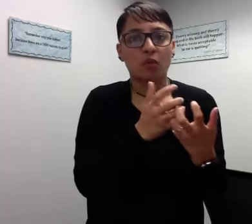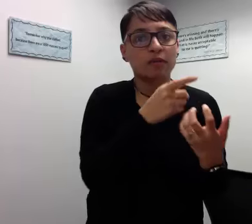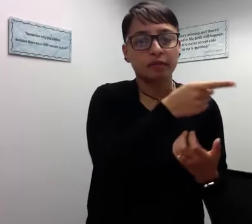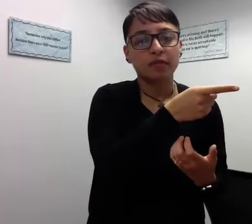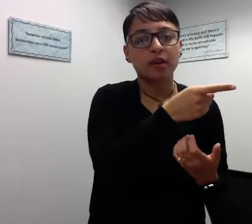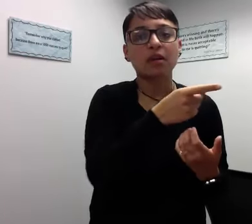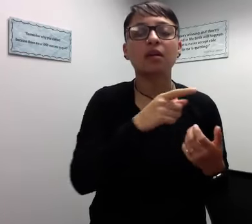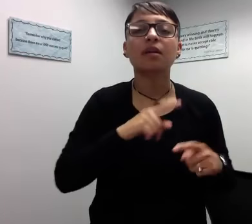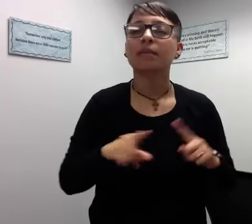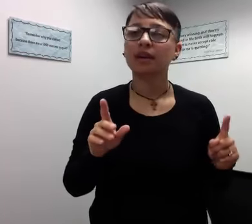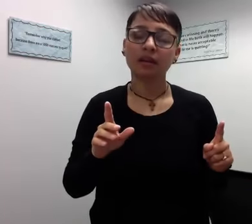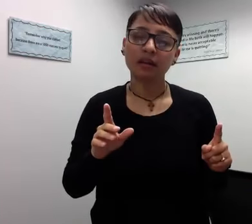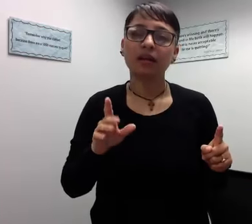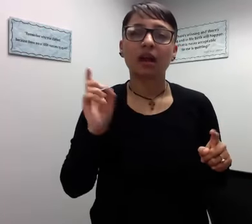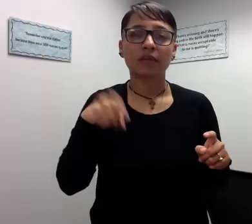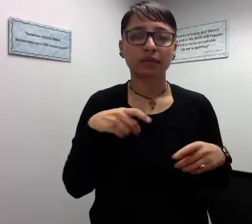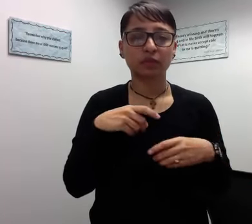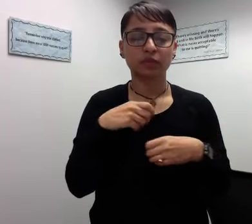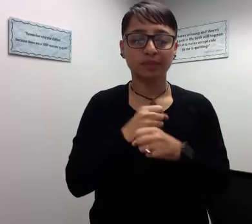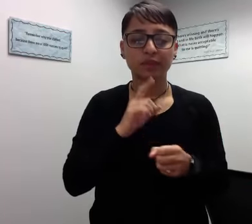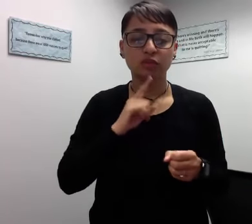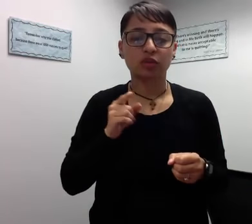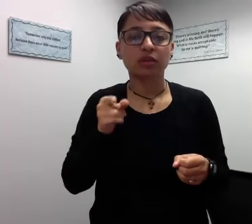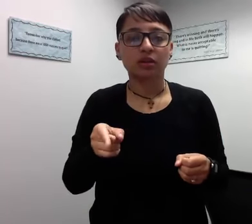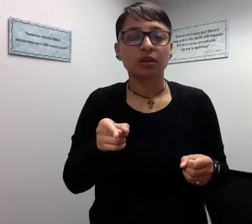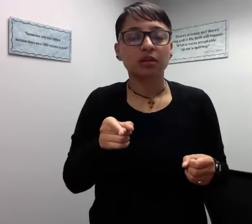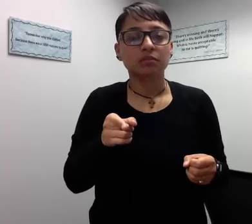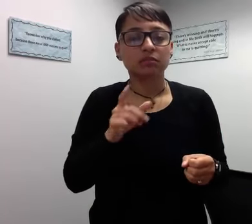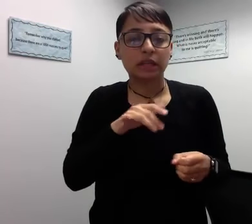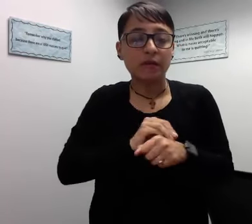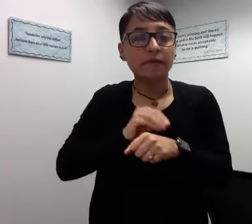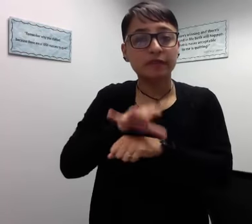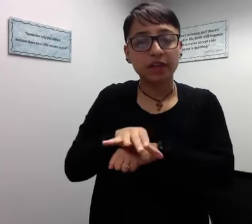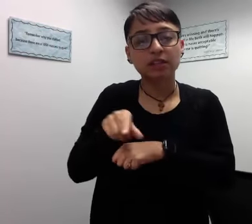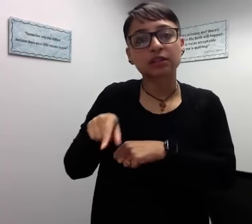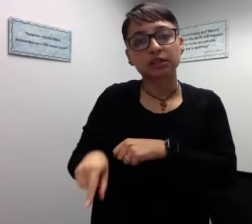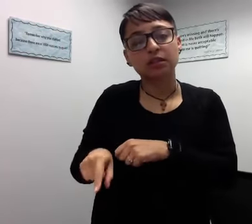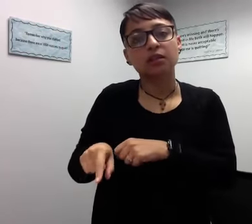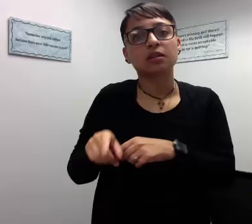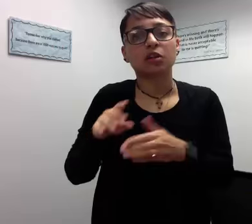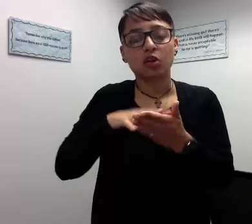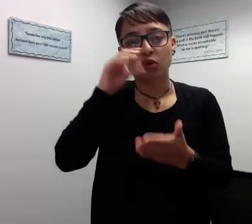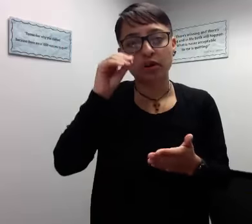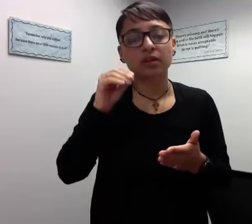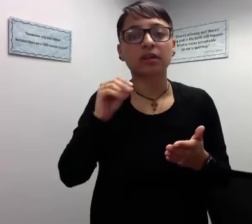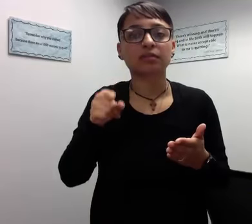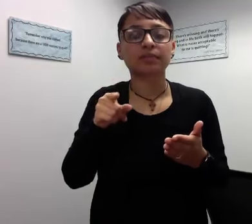to make sure that it's making a difference. It has what's called educational impact, adverse